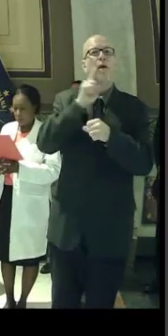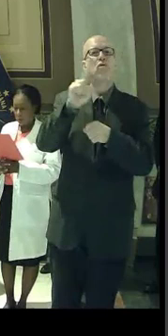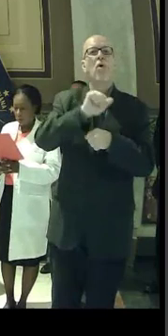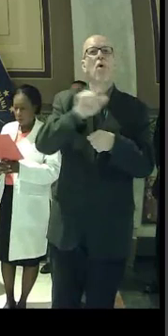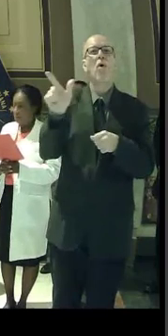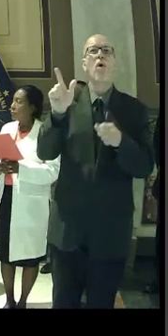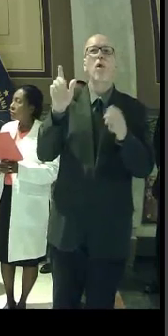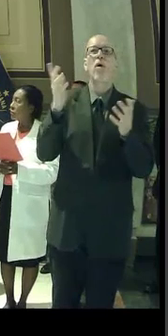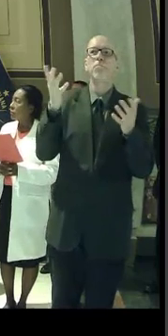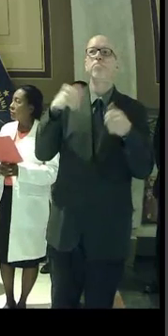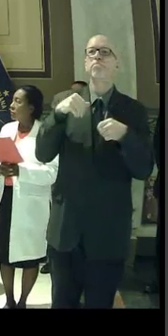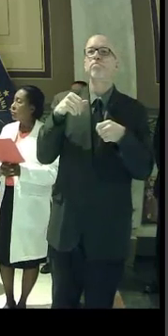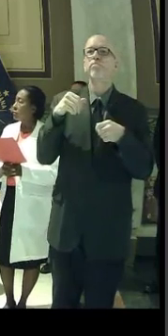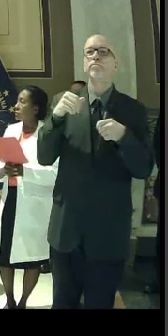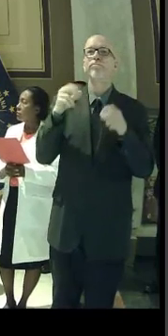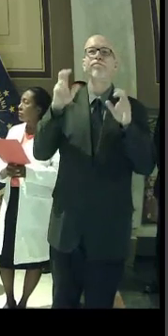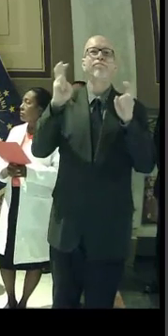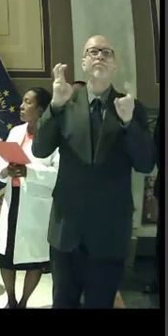all